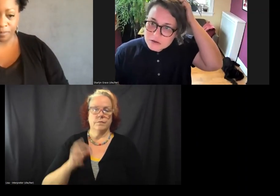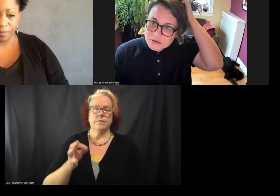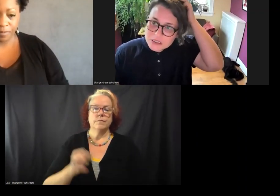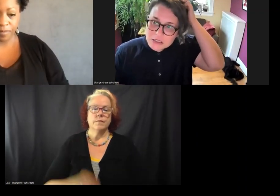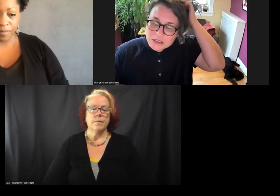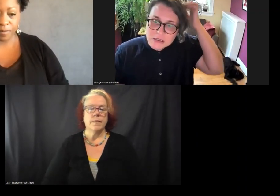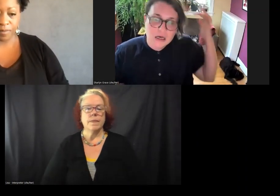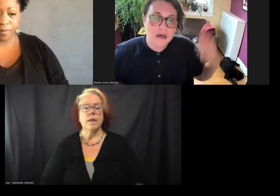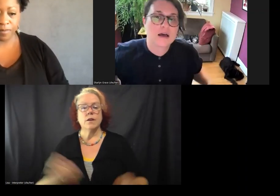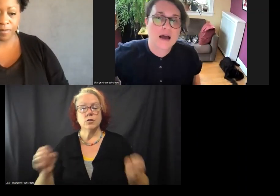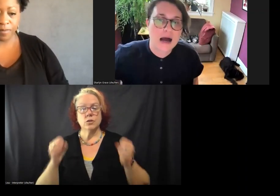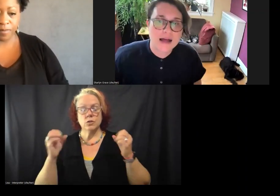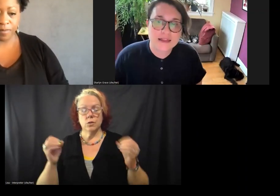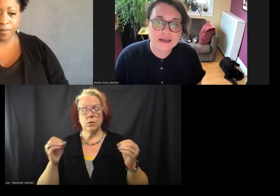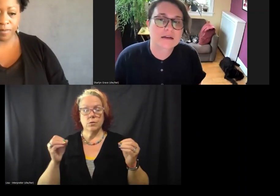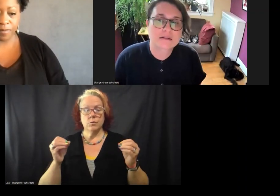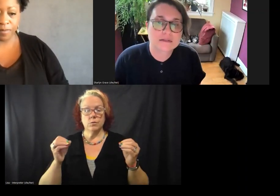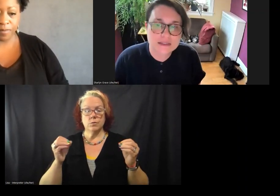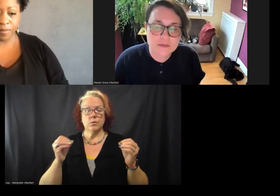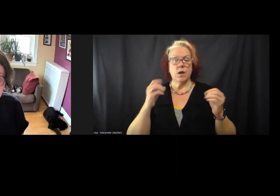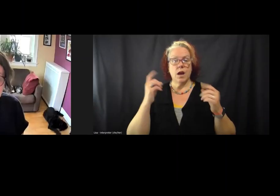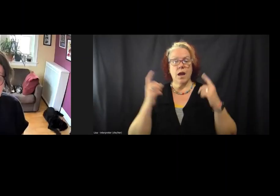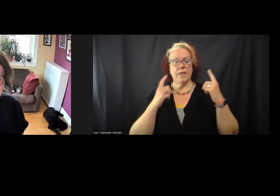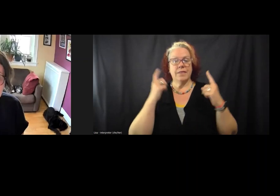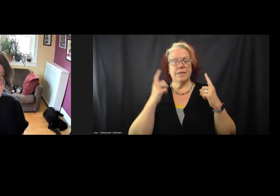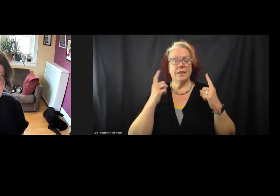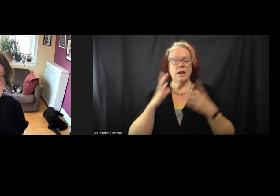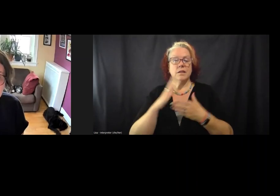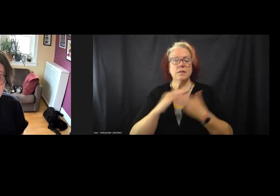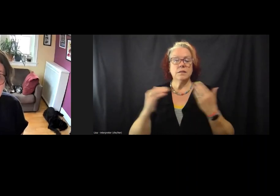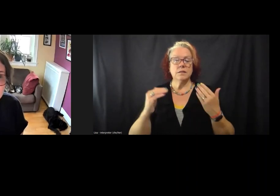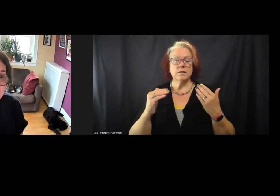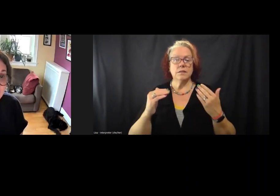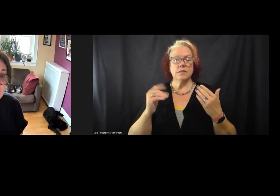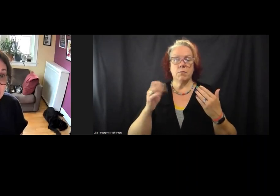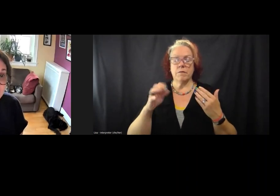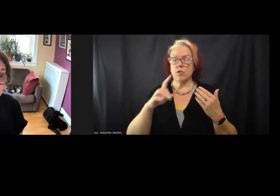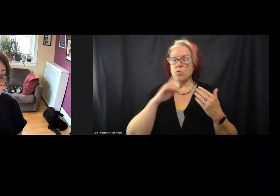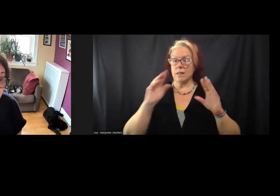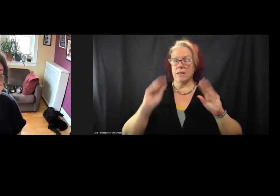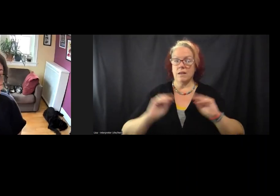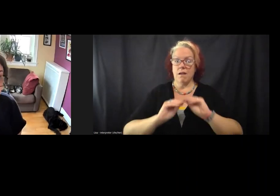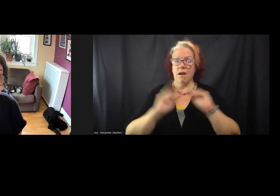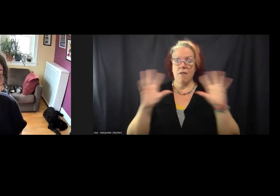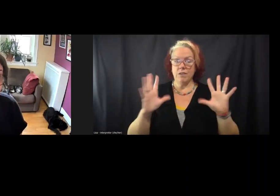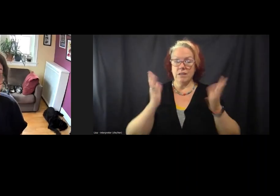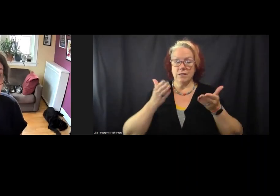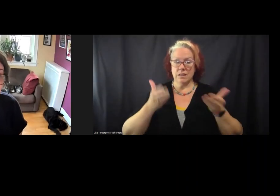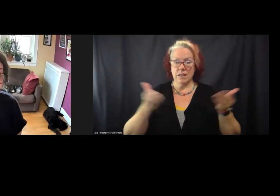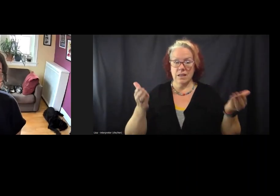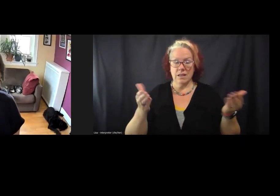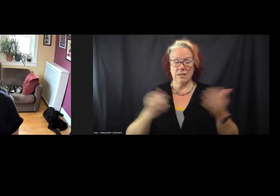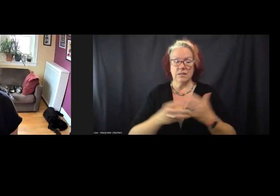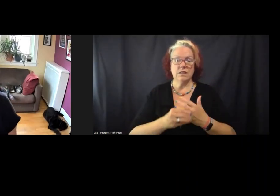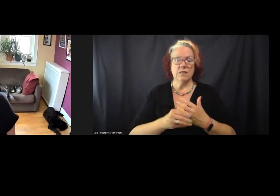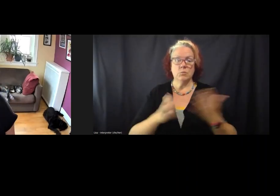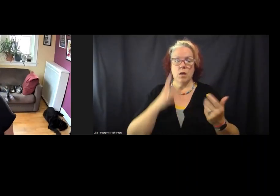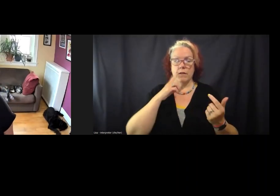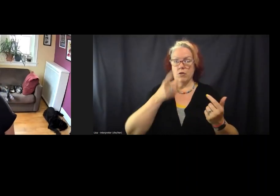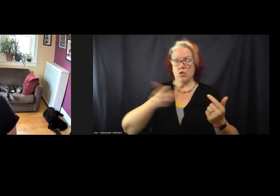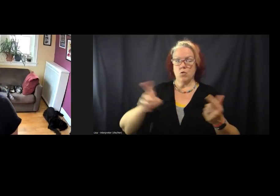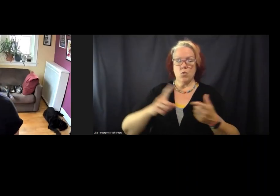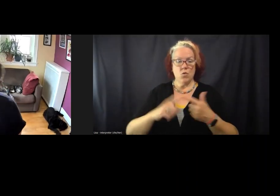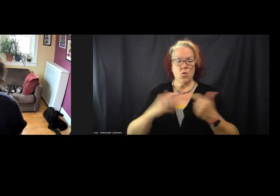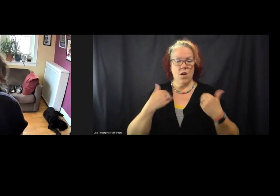So I think some of the really obvious things probably to all of you who are at a critical